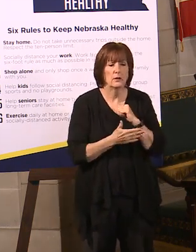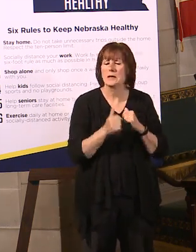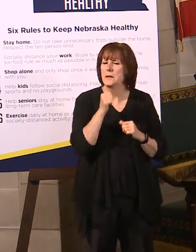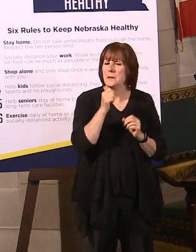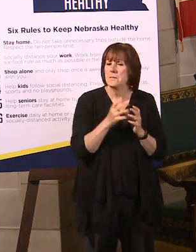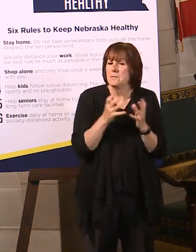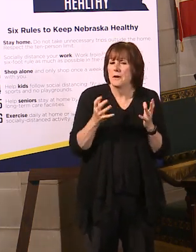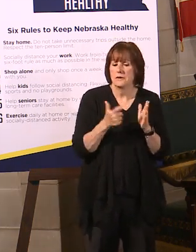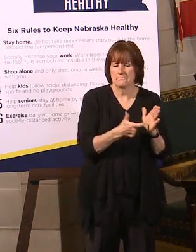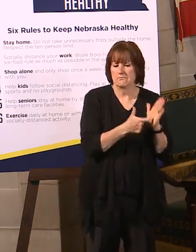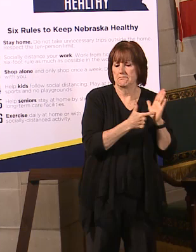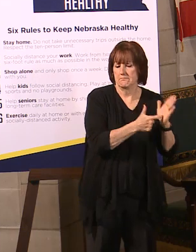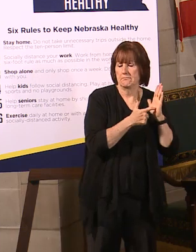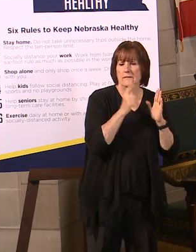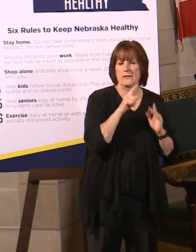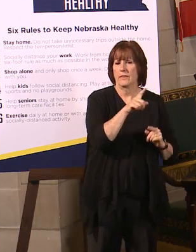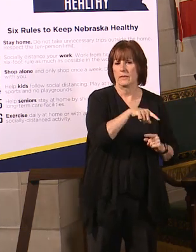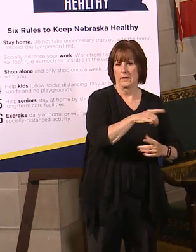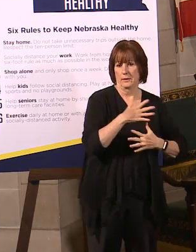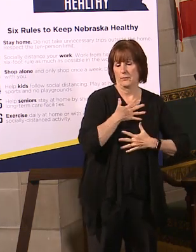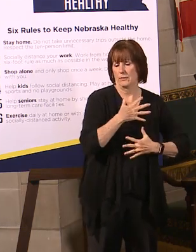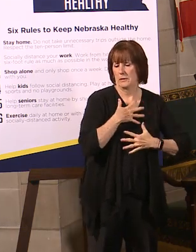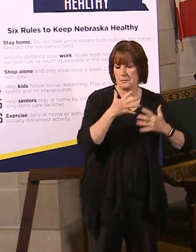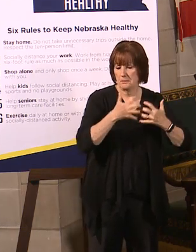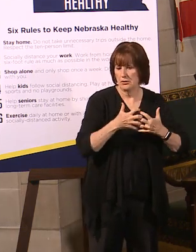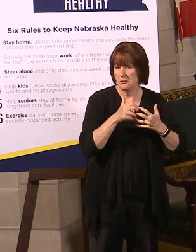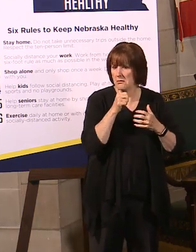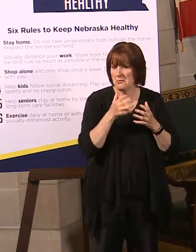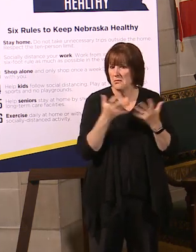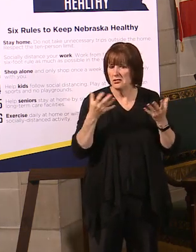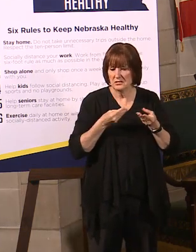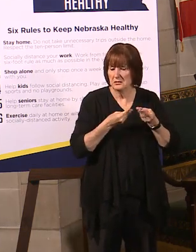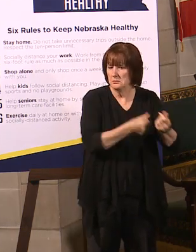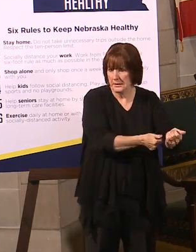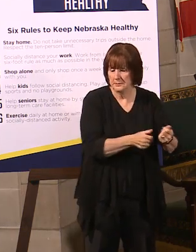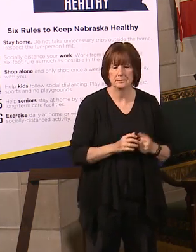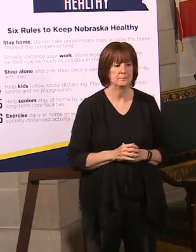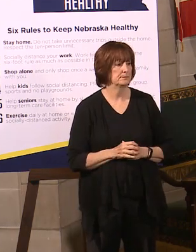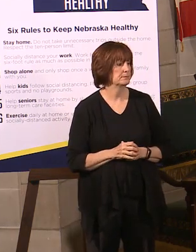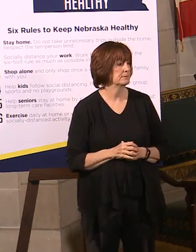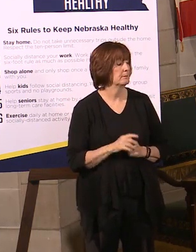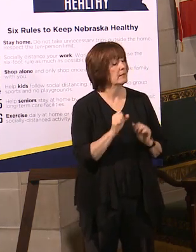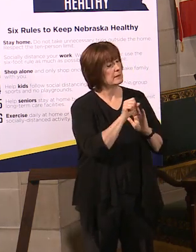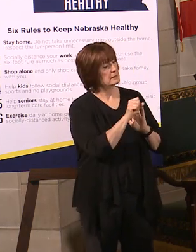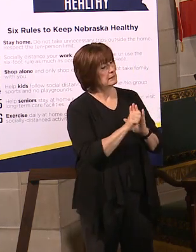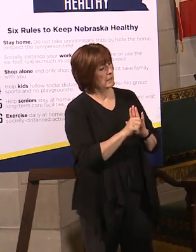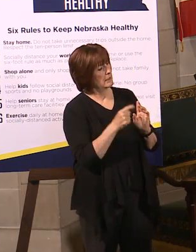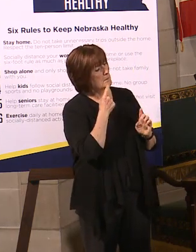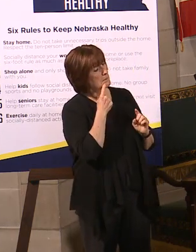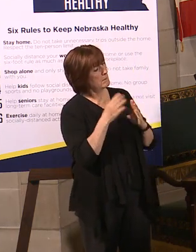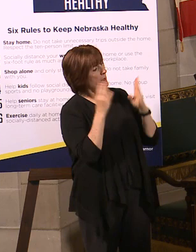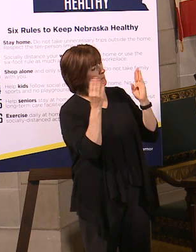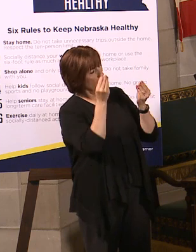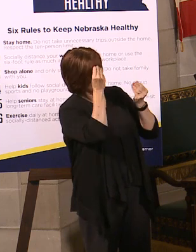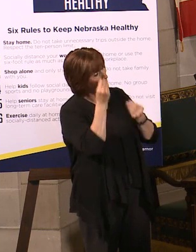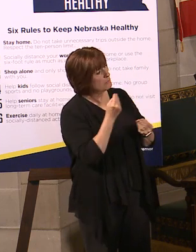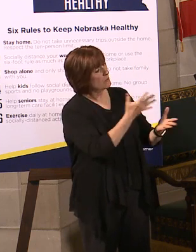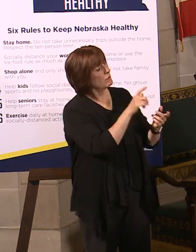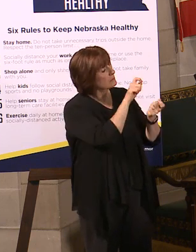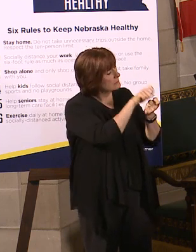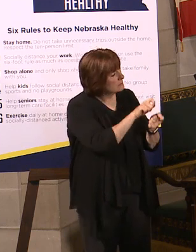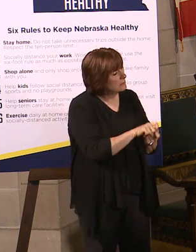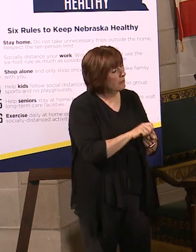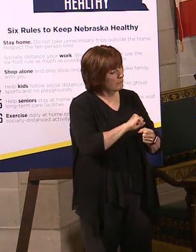had that big of a demand for ventilators, so we really haven't spent that much on ventilators. Is the state publicly reporting details on